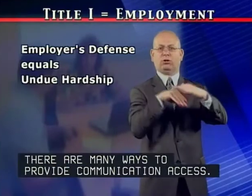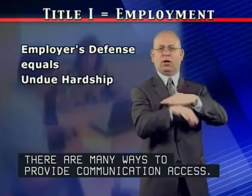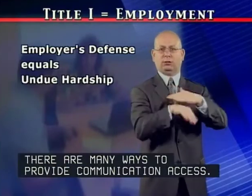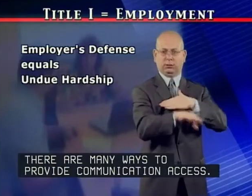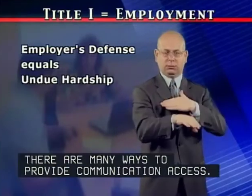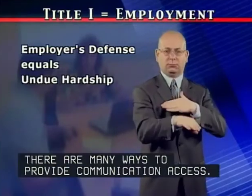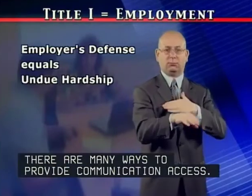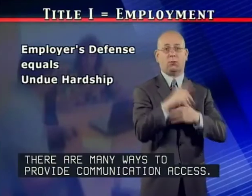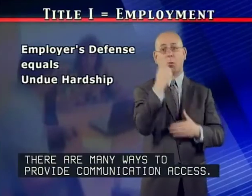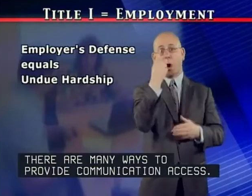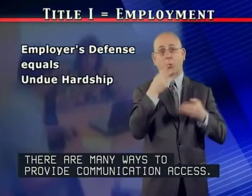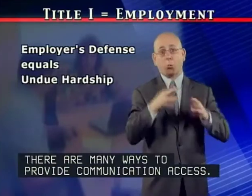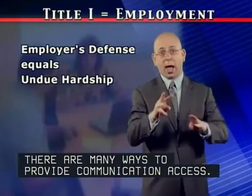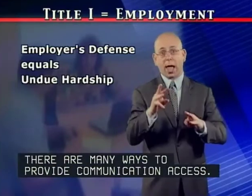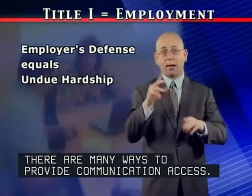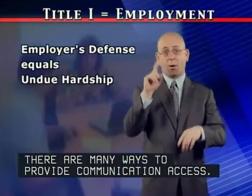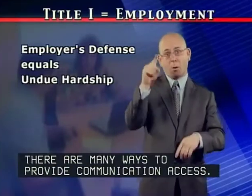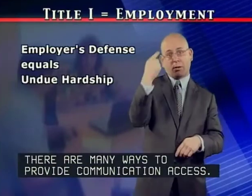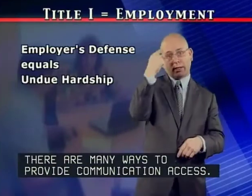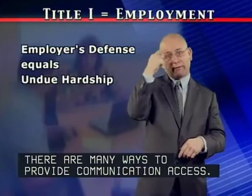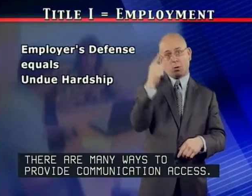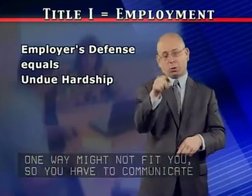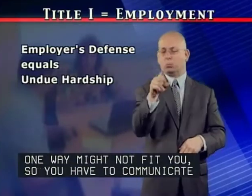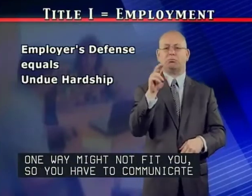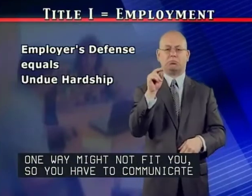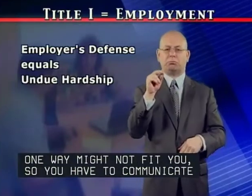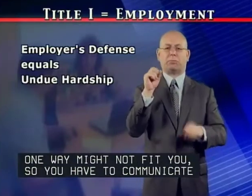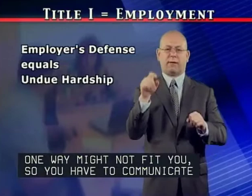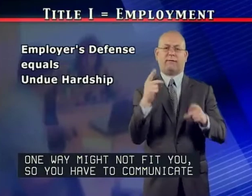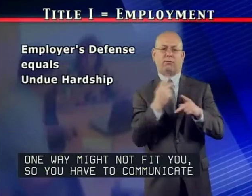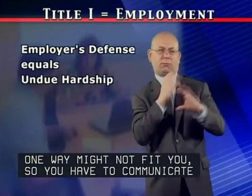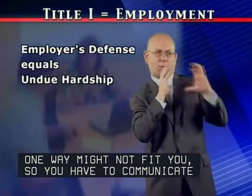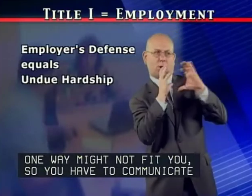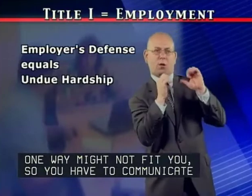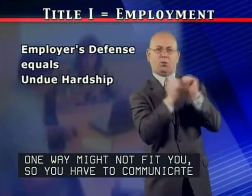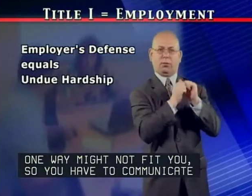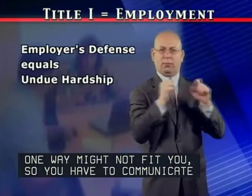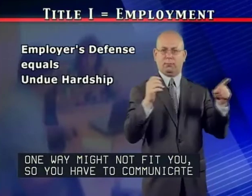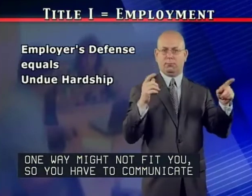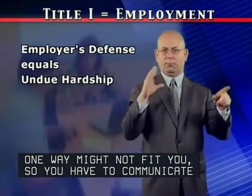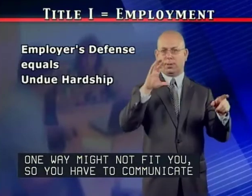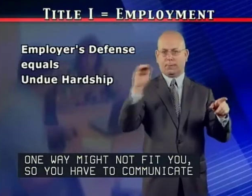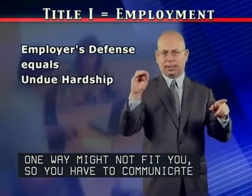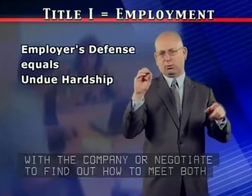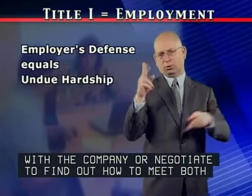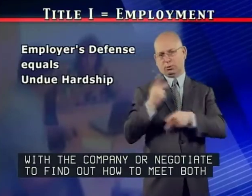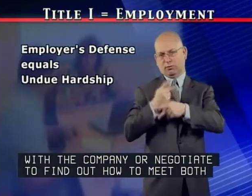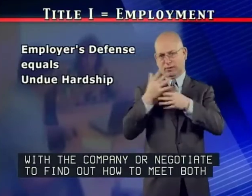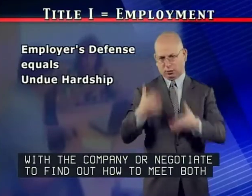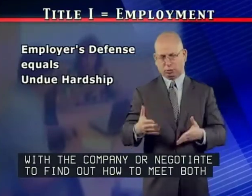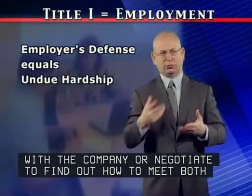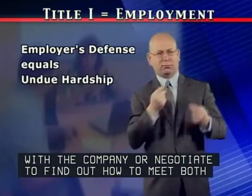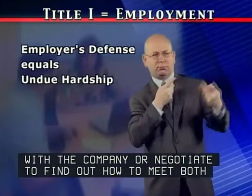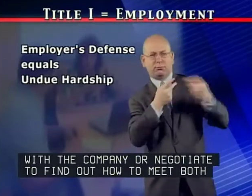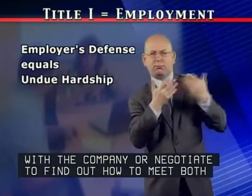are many ways to provide communication access. One way might not fit you, so you have to communicate with the company